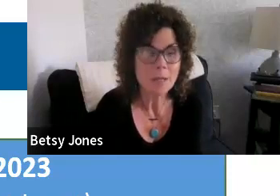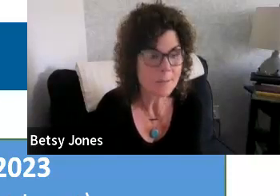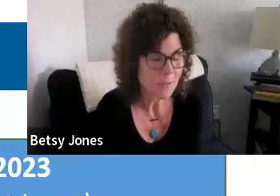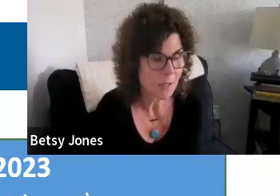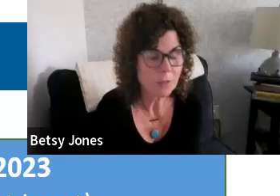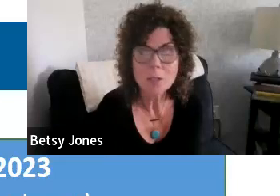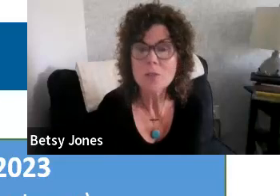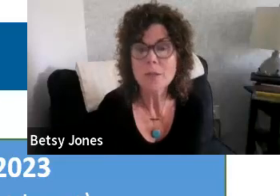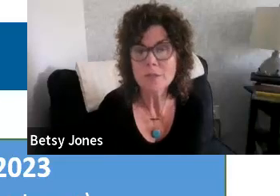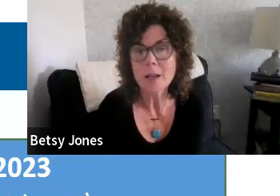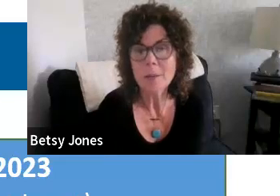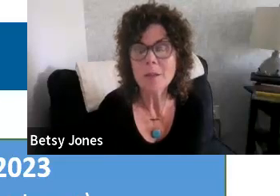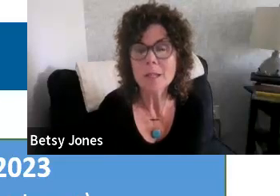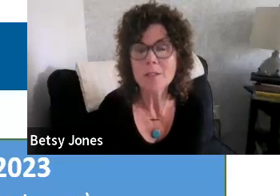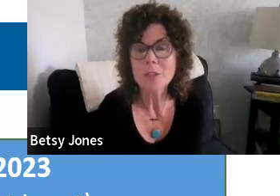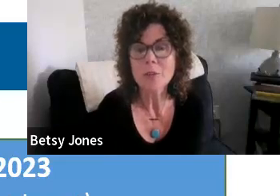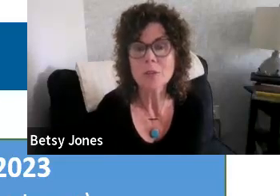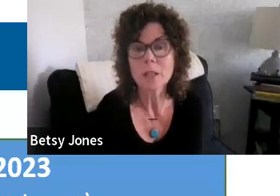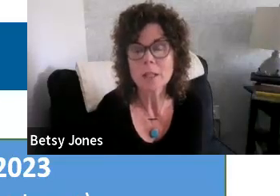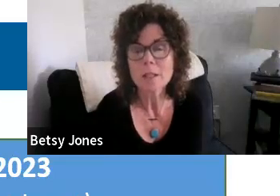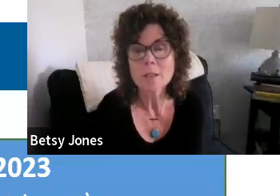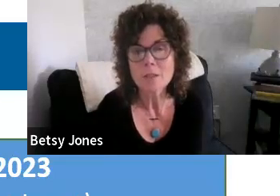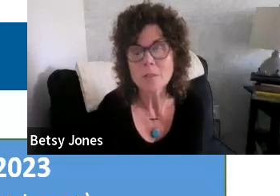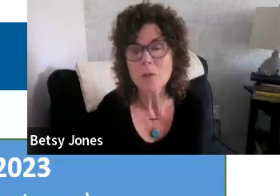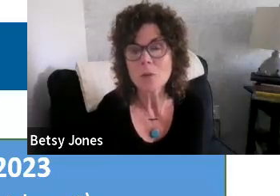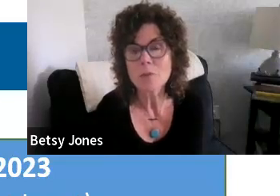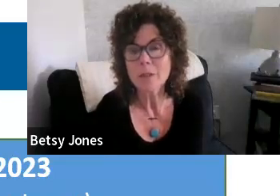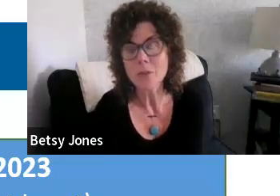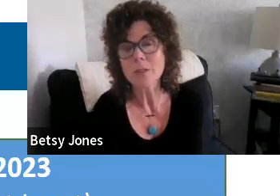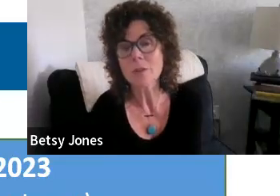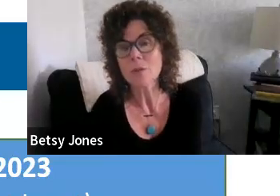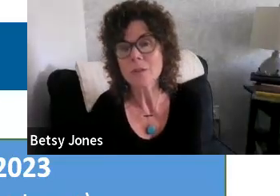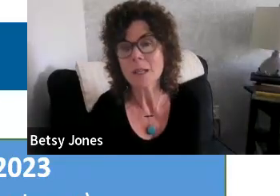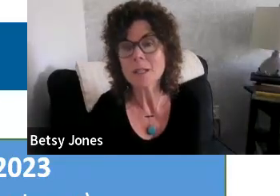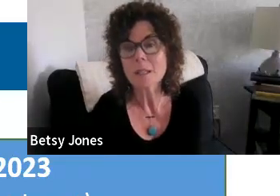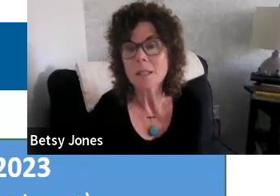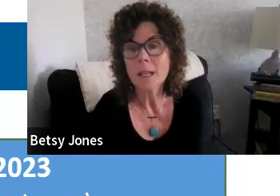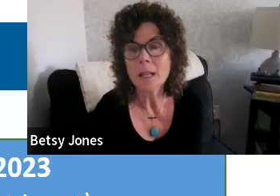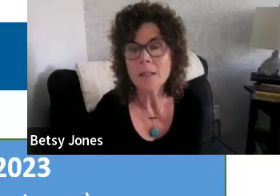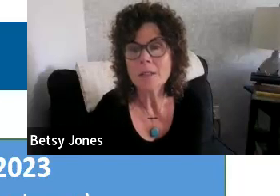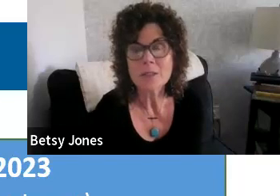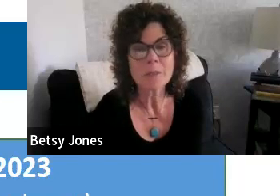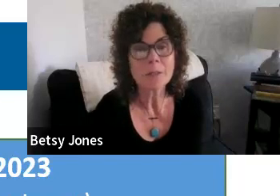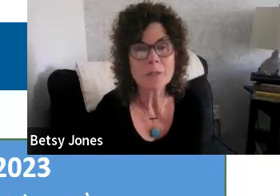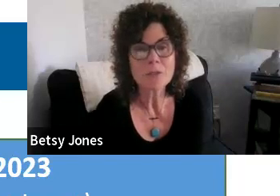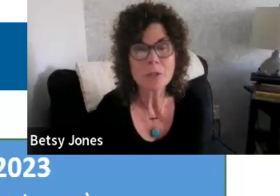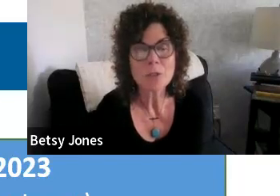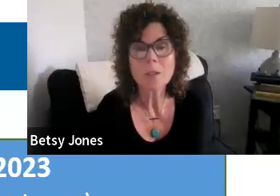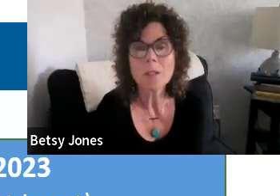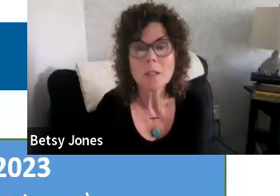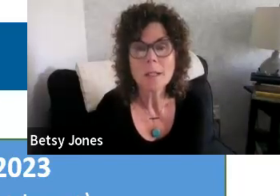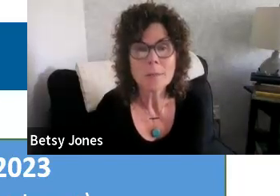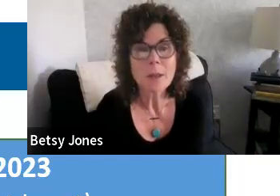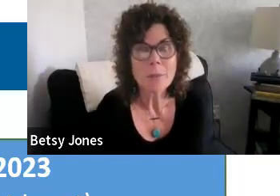the luxury of time next year to look at system goals, metrics, and oversight, and system